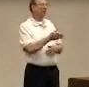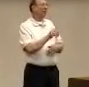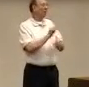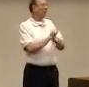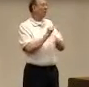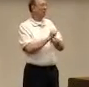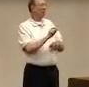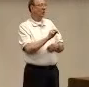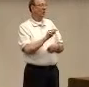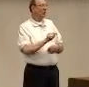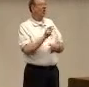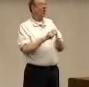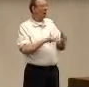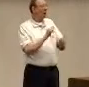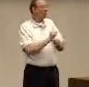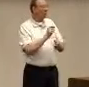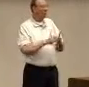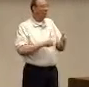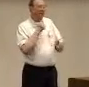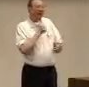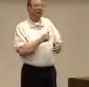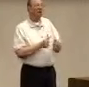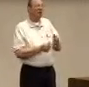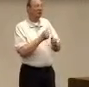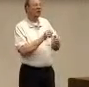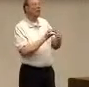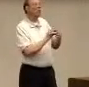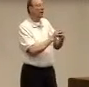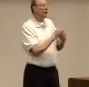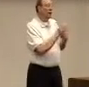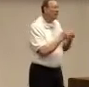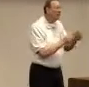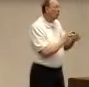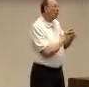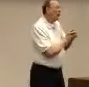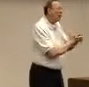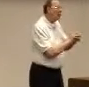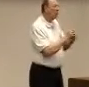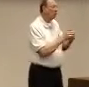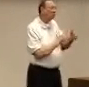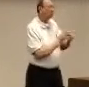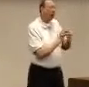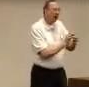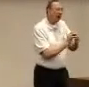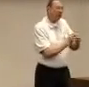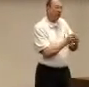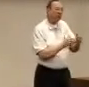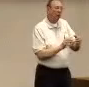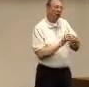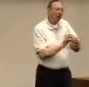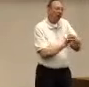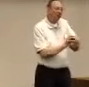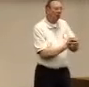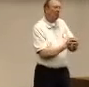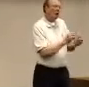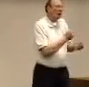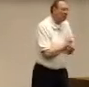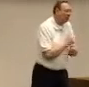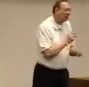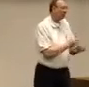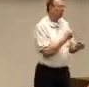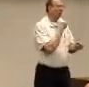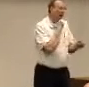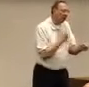passionate about the discoveries that we found and what's working in New Zealand, what's not. It's simply relationship. It's building relationship. It's loving people. It's serving